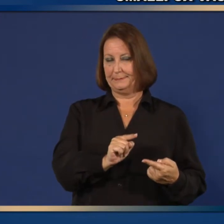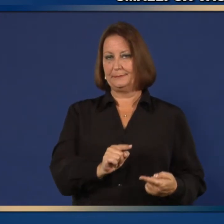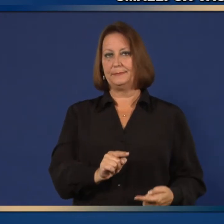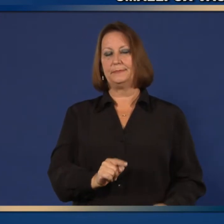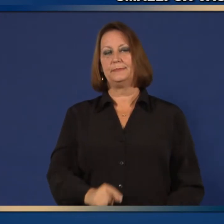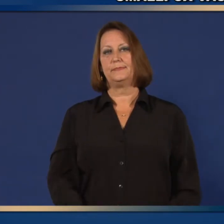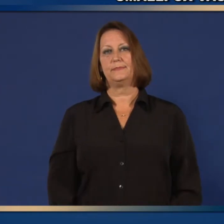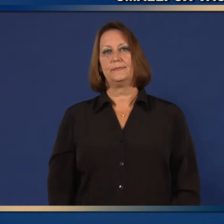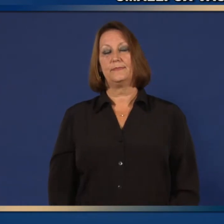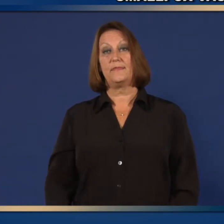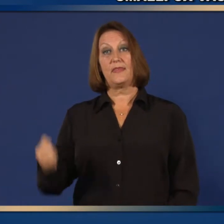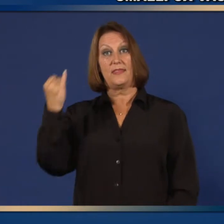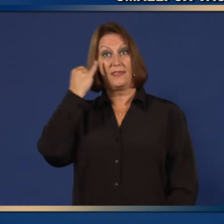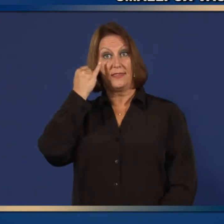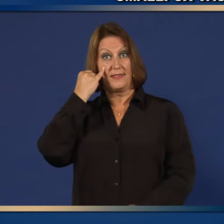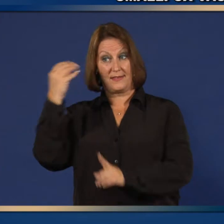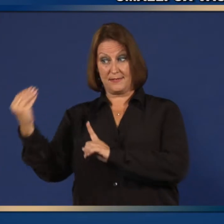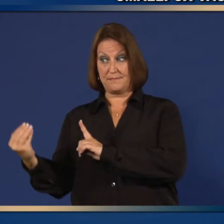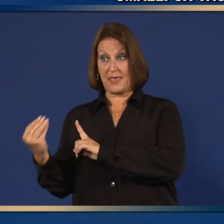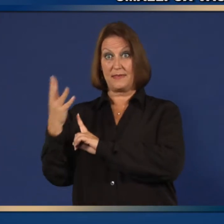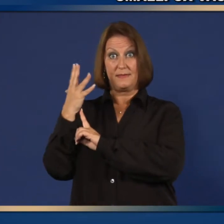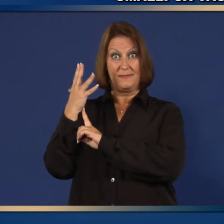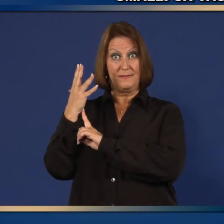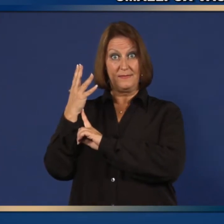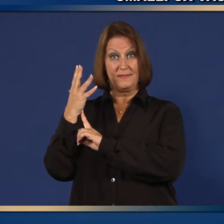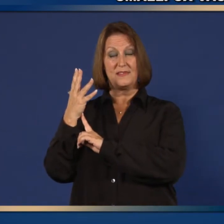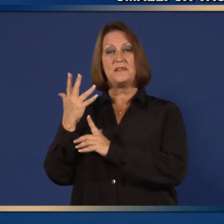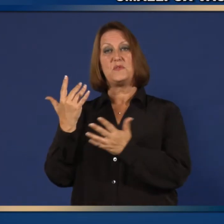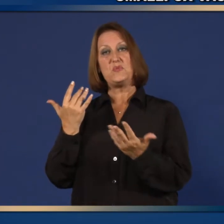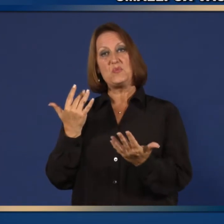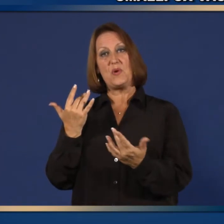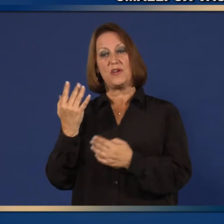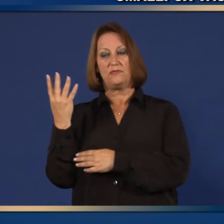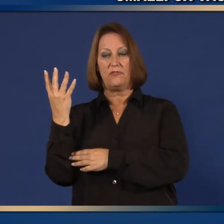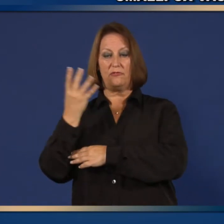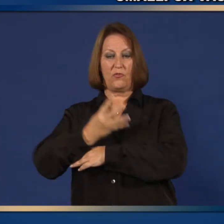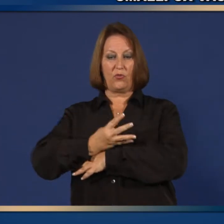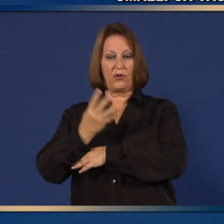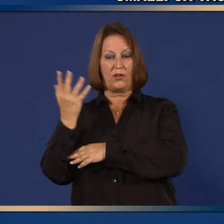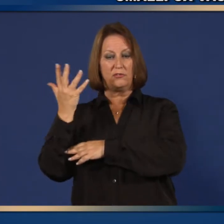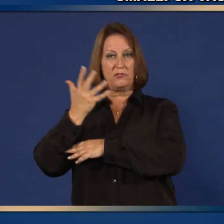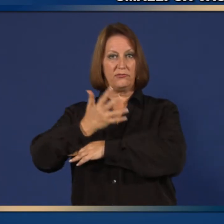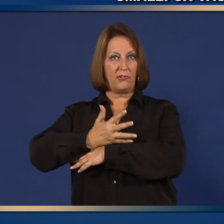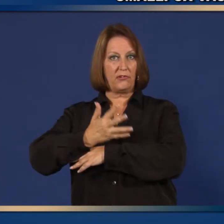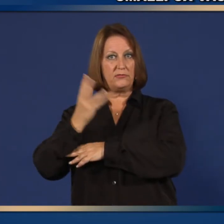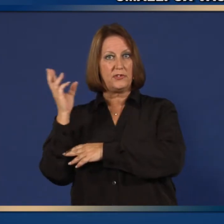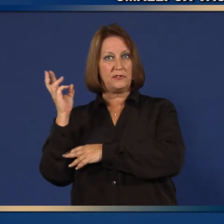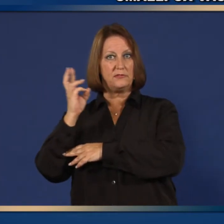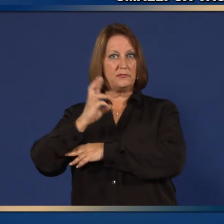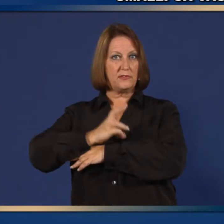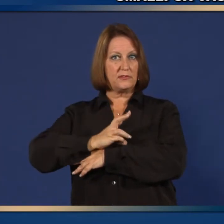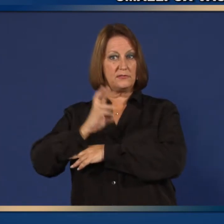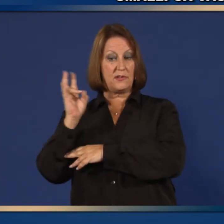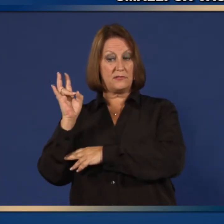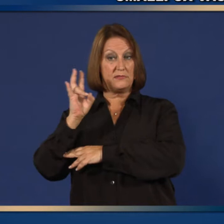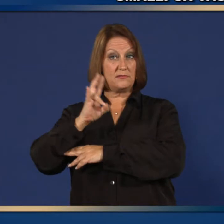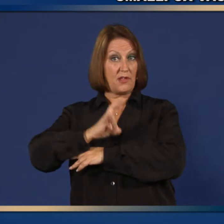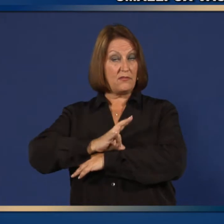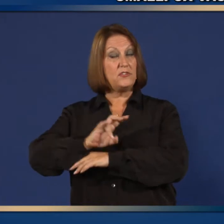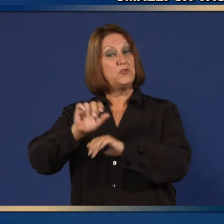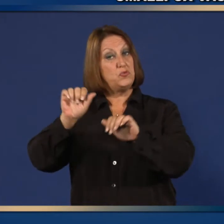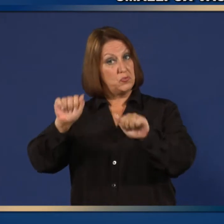Getting the vaccine 4 to 7 days after exposure can still make the disease less